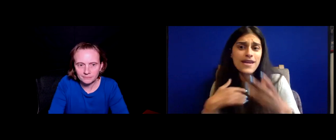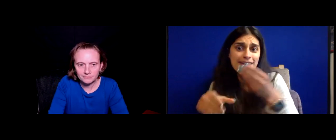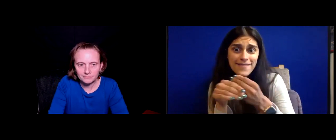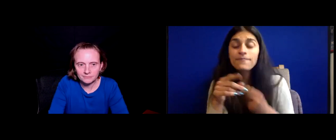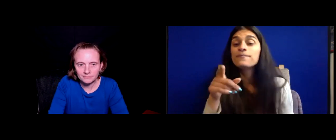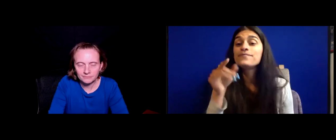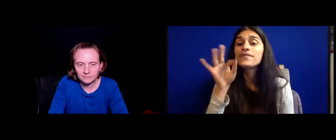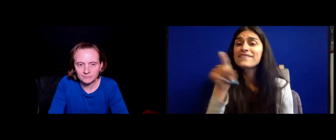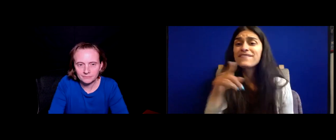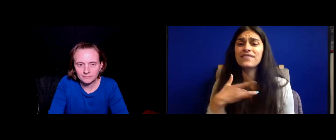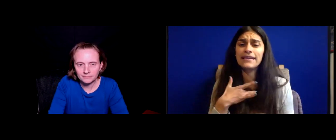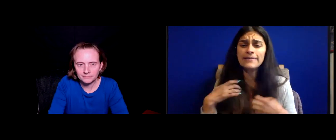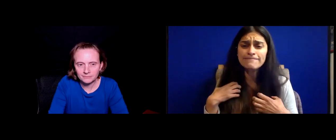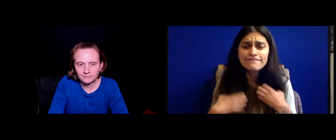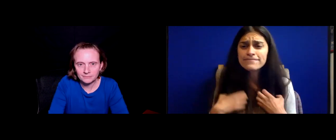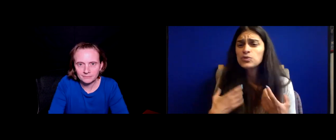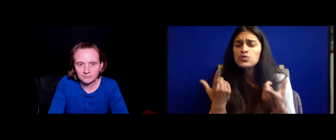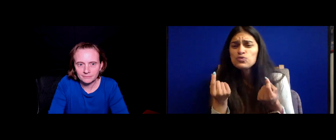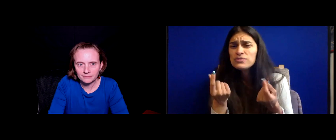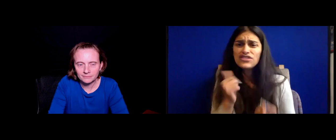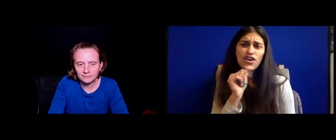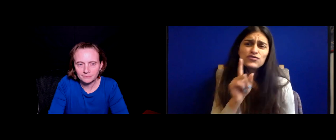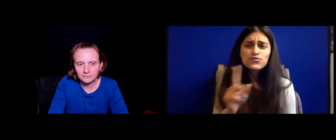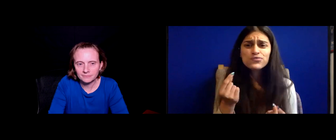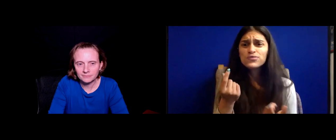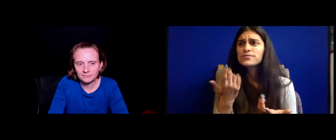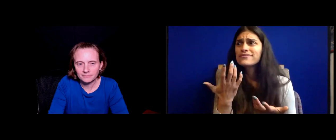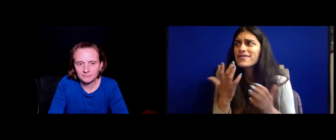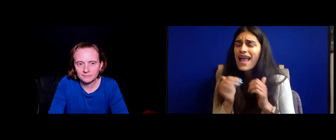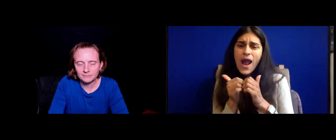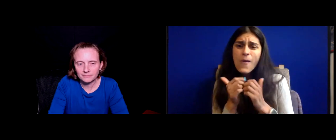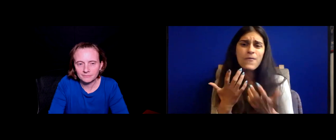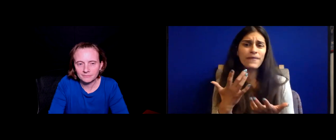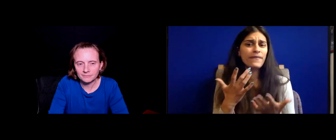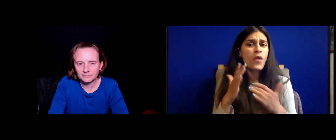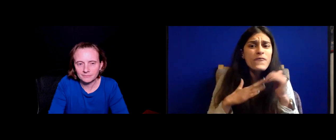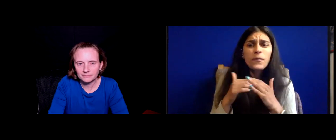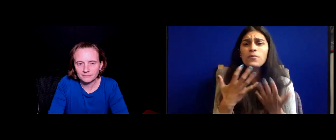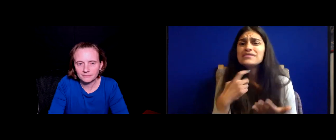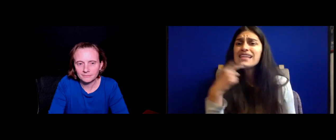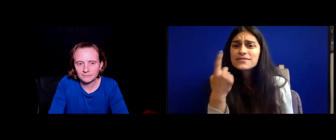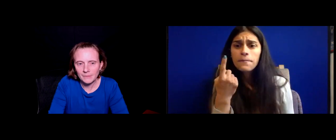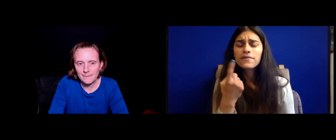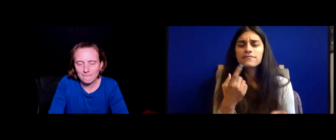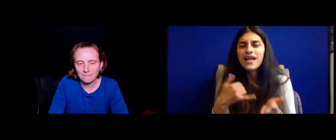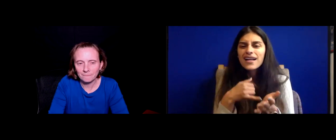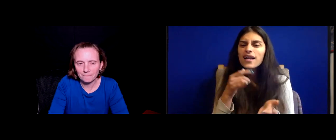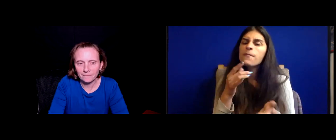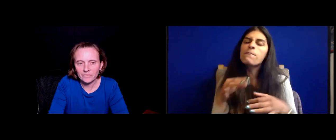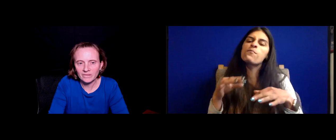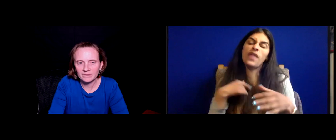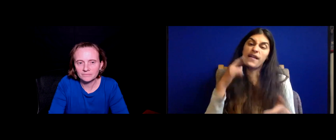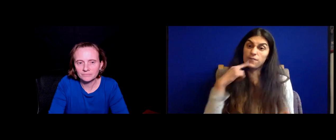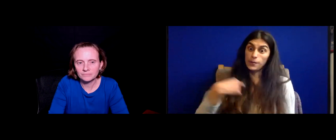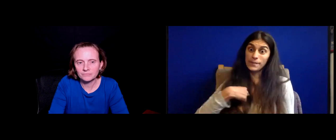mind. Yes, and also I just wanted to add that if any of you are really struggling or not sure what to do or how, if